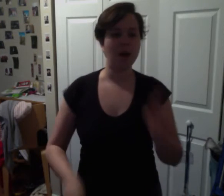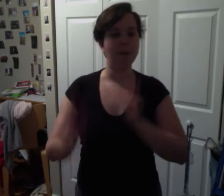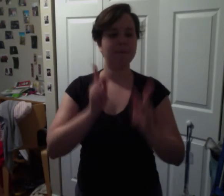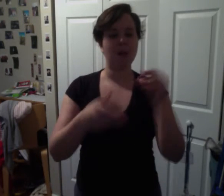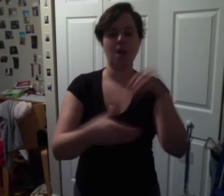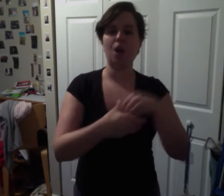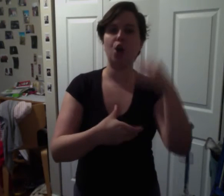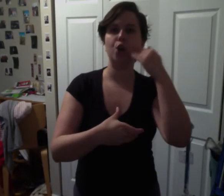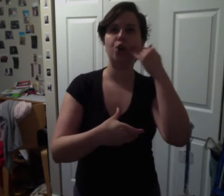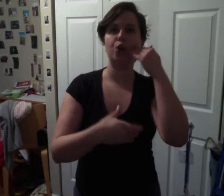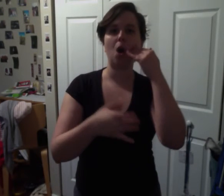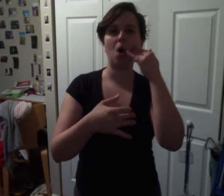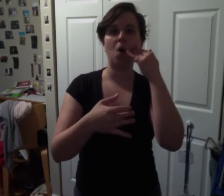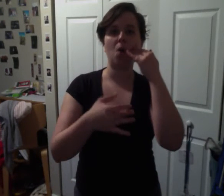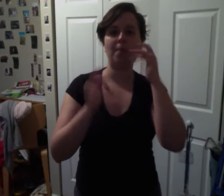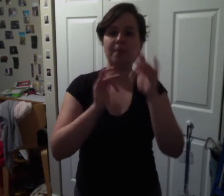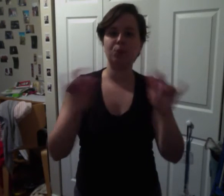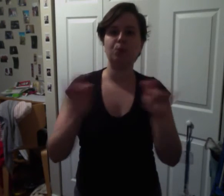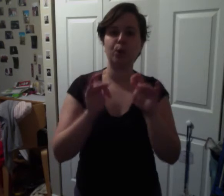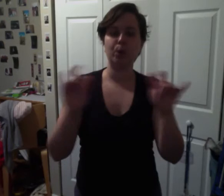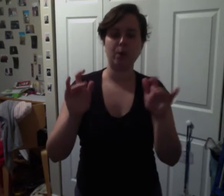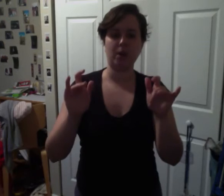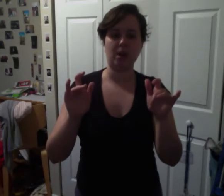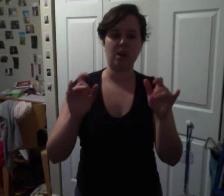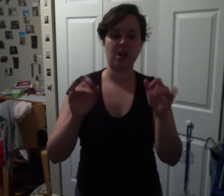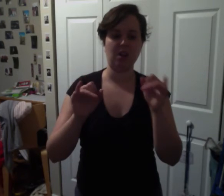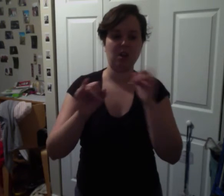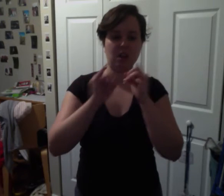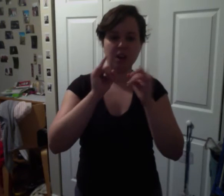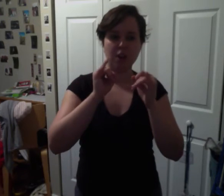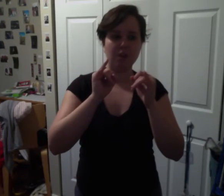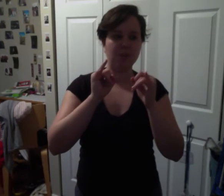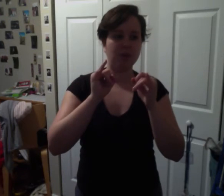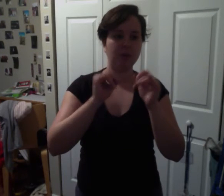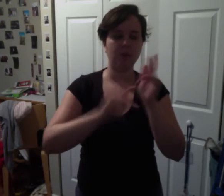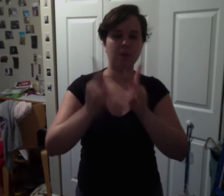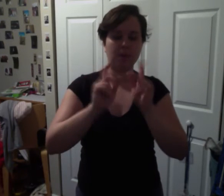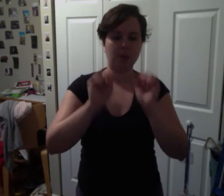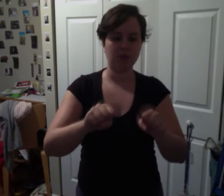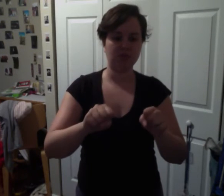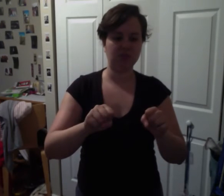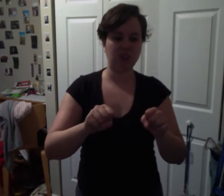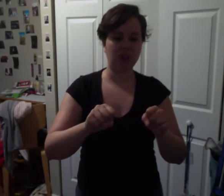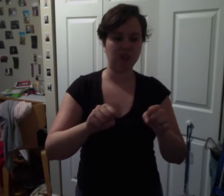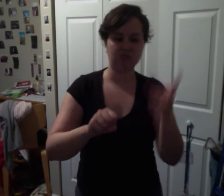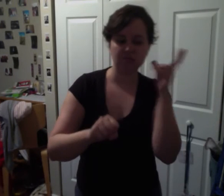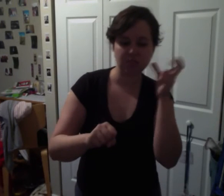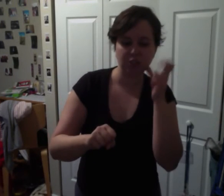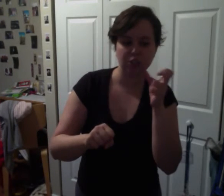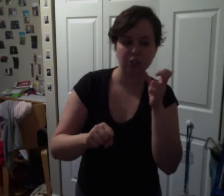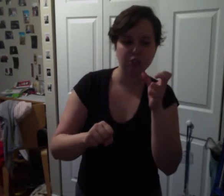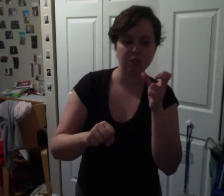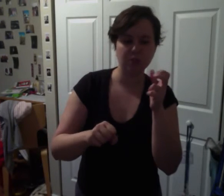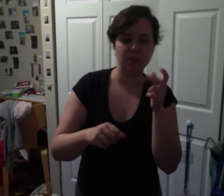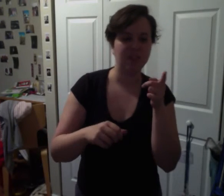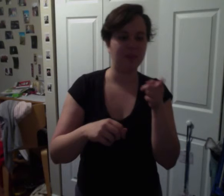gone. There's a hospice doctor named Ira Byock who's worked closely with us on recording interviews with people who are dying. He wrote a